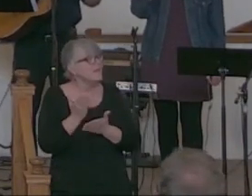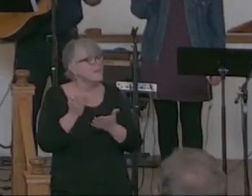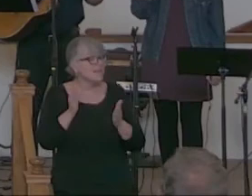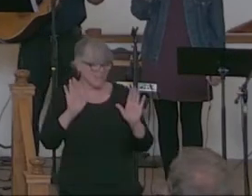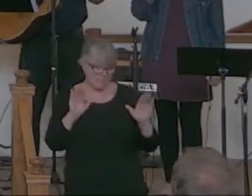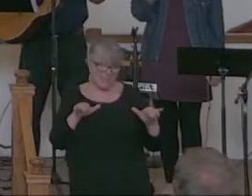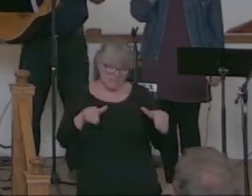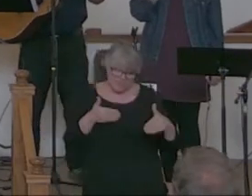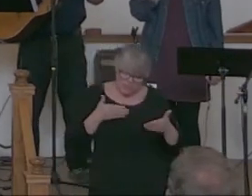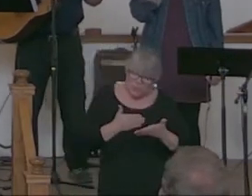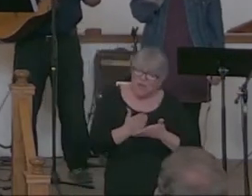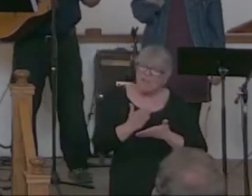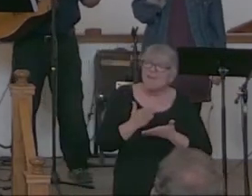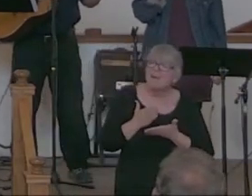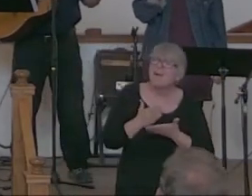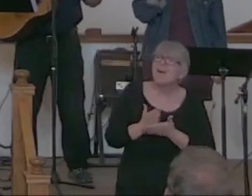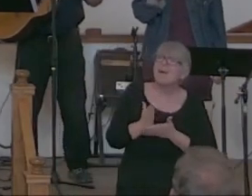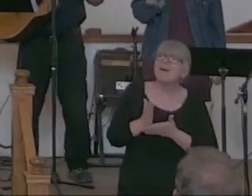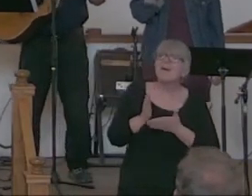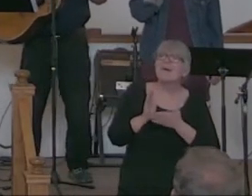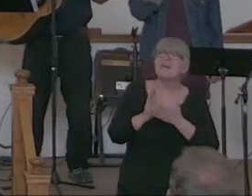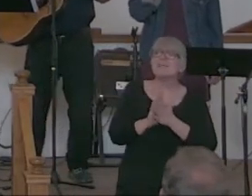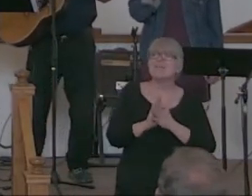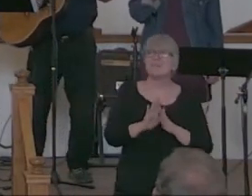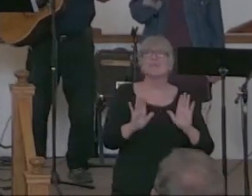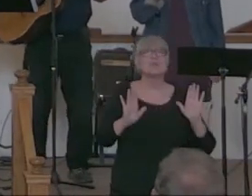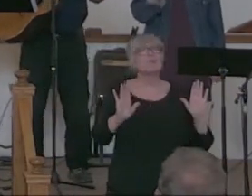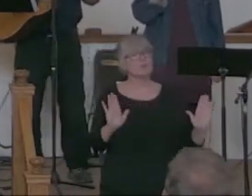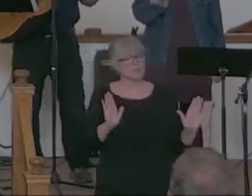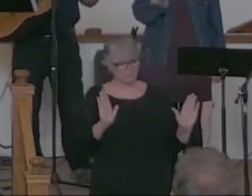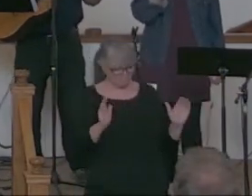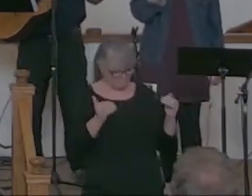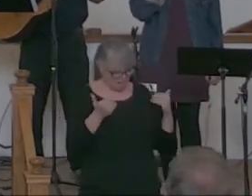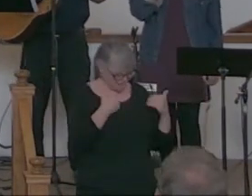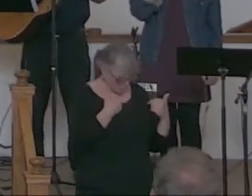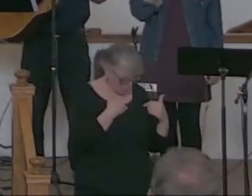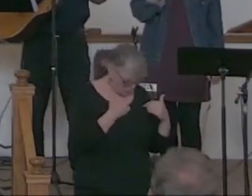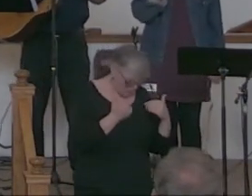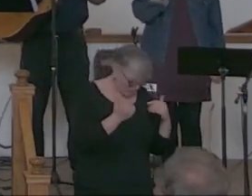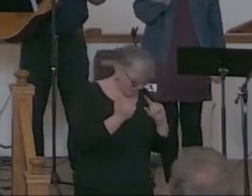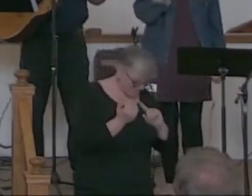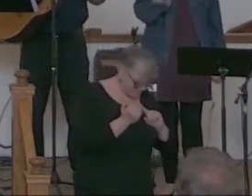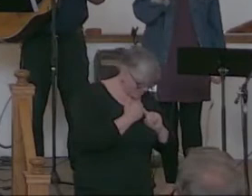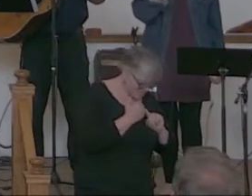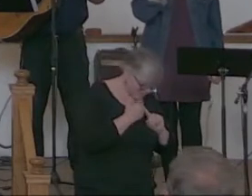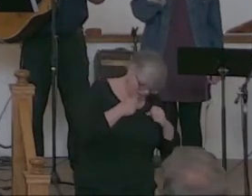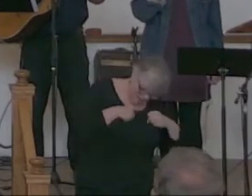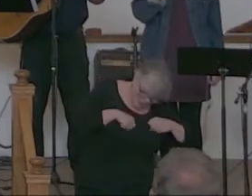It is well. So let go.